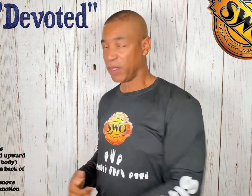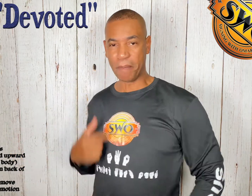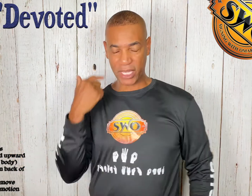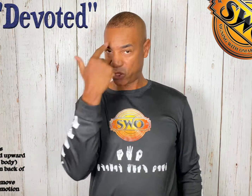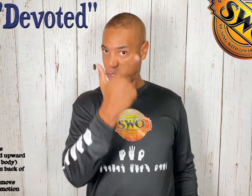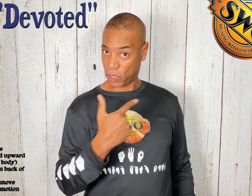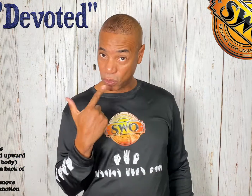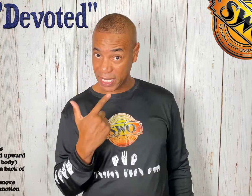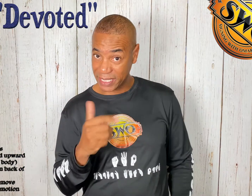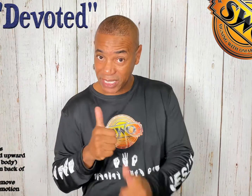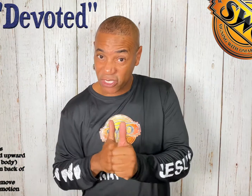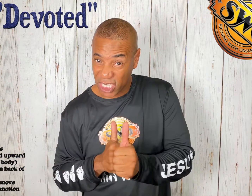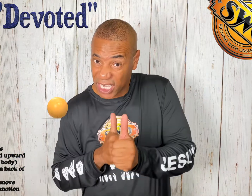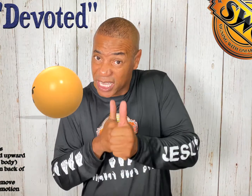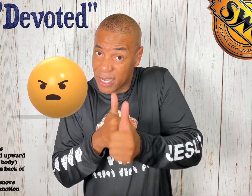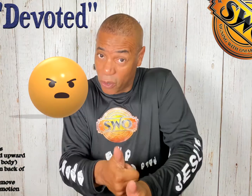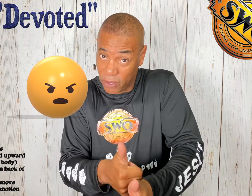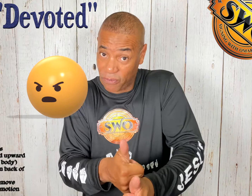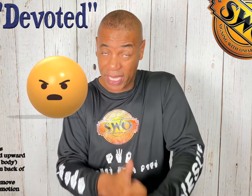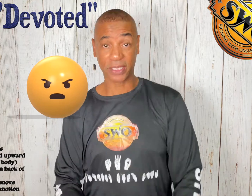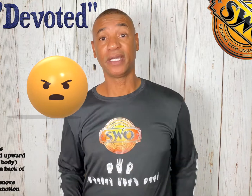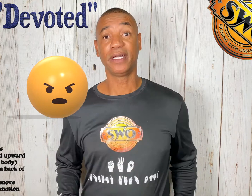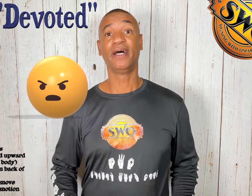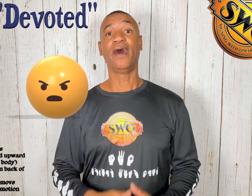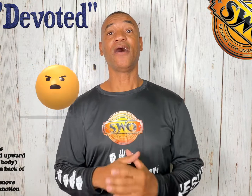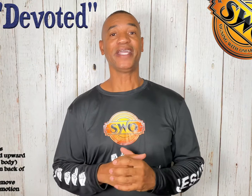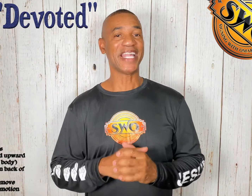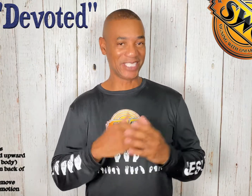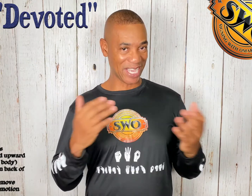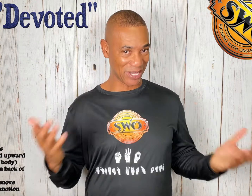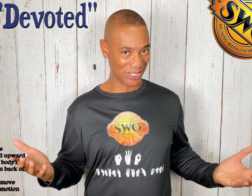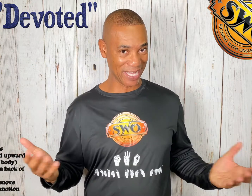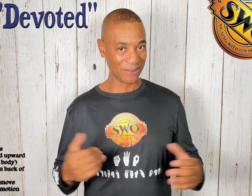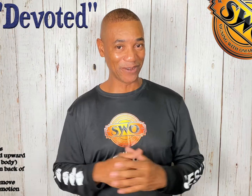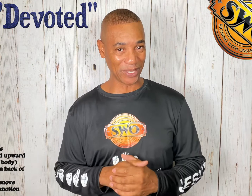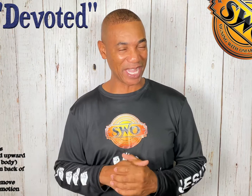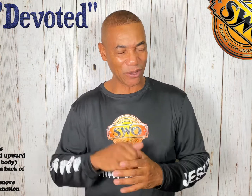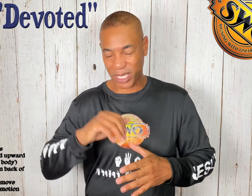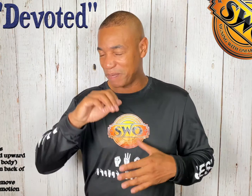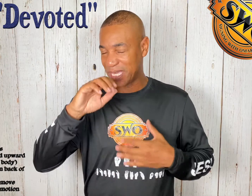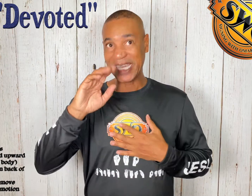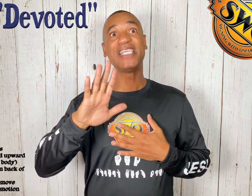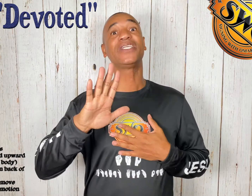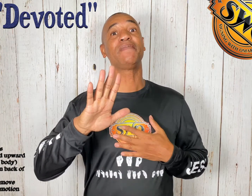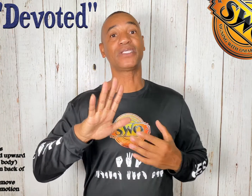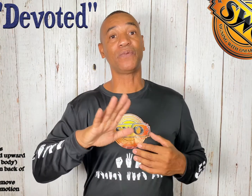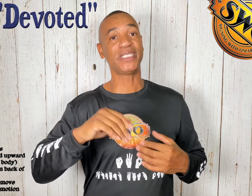Make sure you include that intensity on your face. All right, that is how I sign devoted. I know it can be easily mixed up with